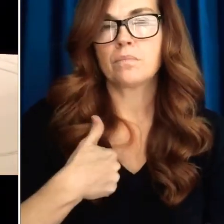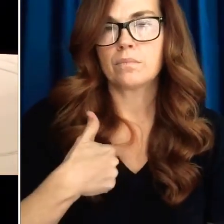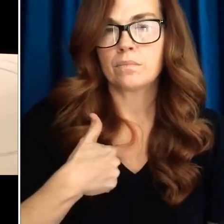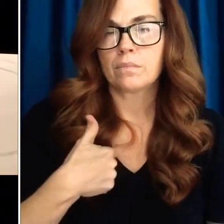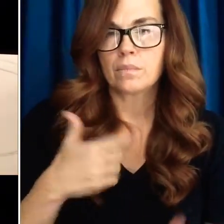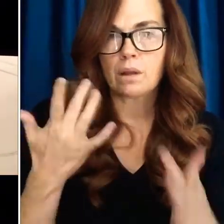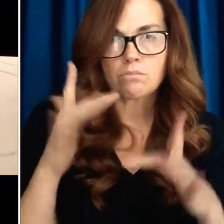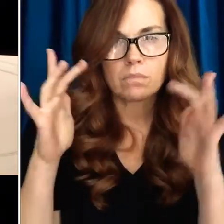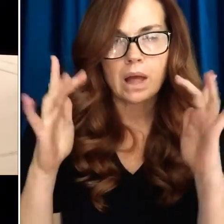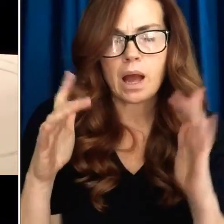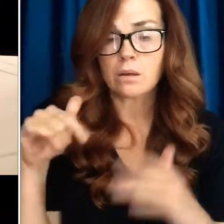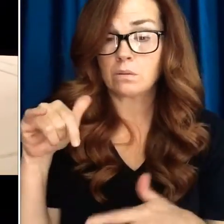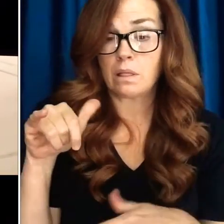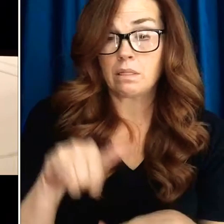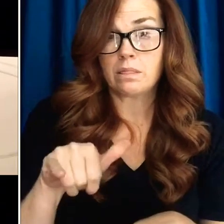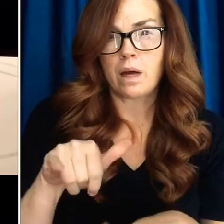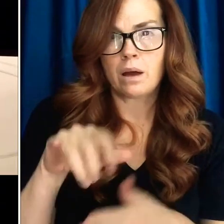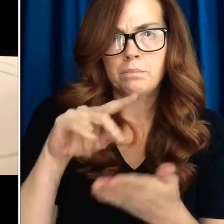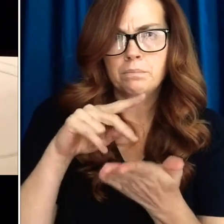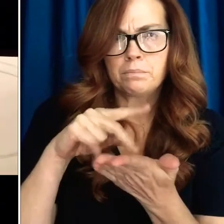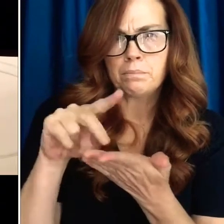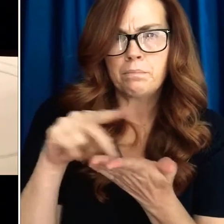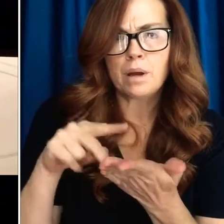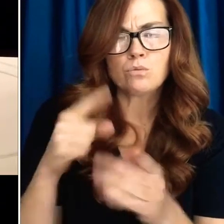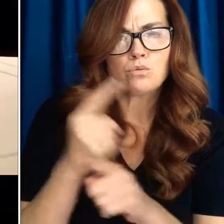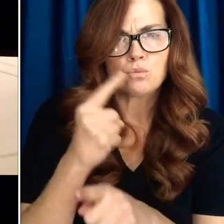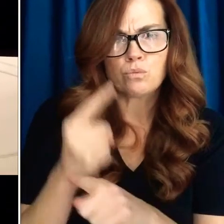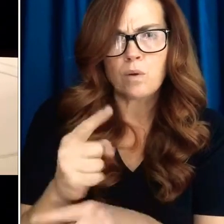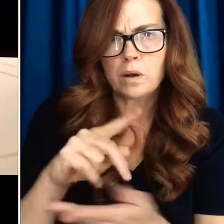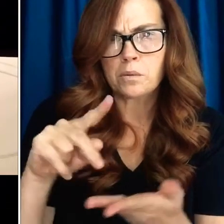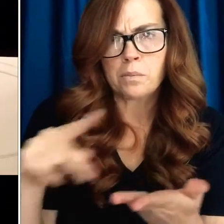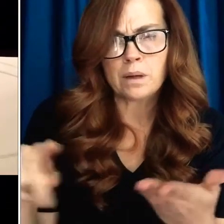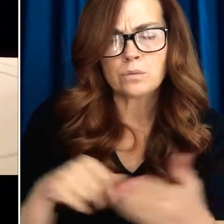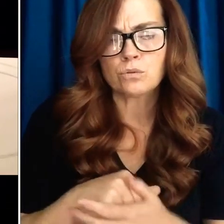pencil. And this is just a regular pencil, like most of you guys have.